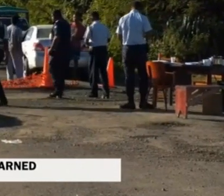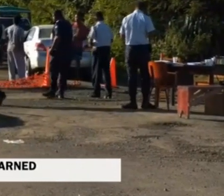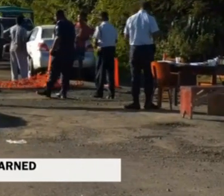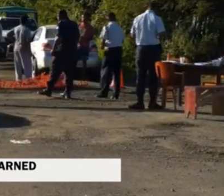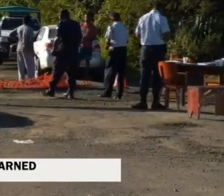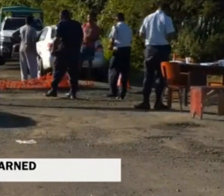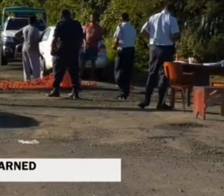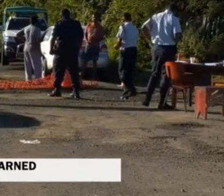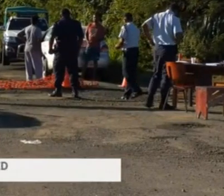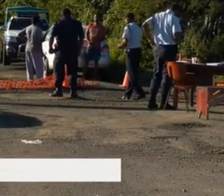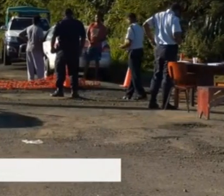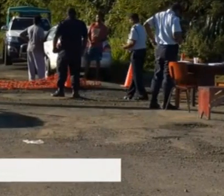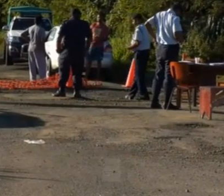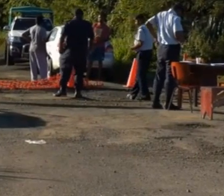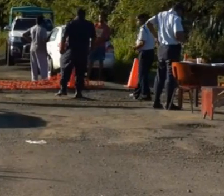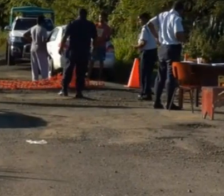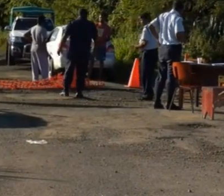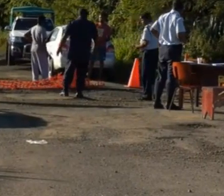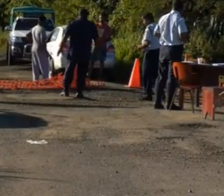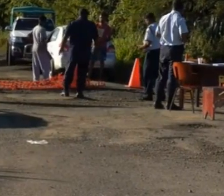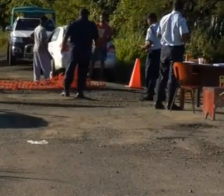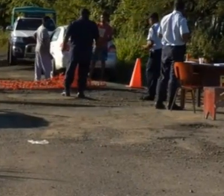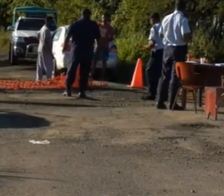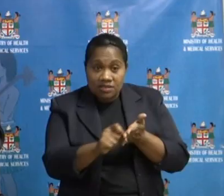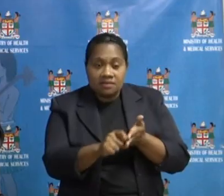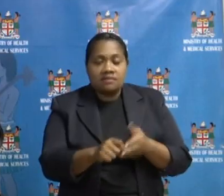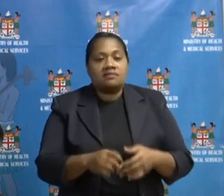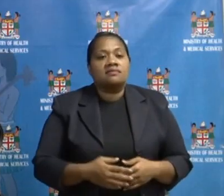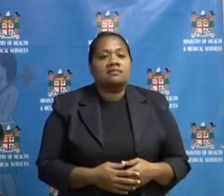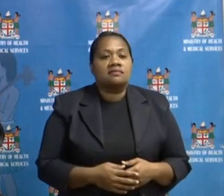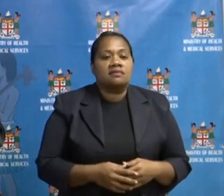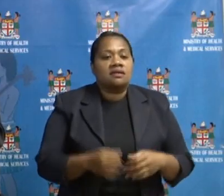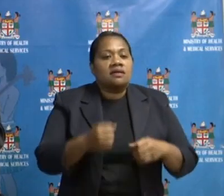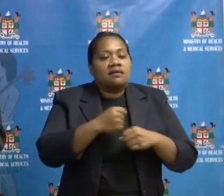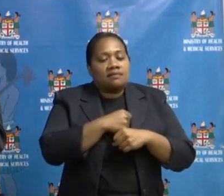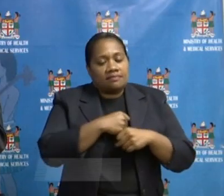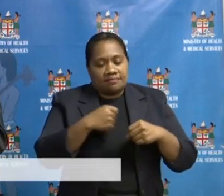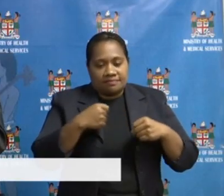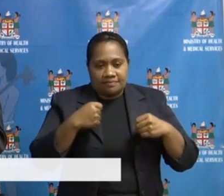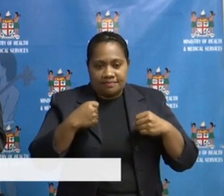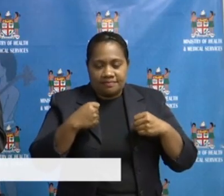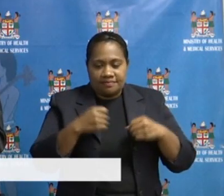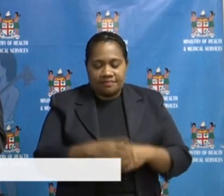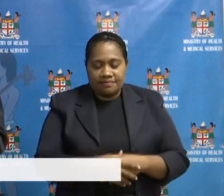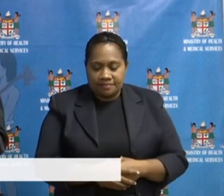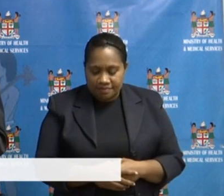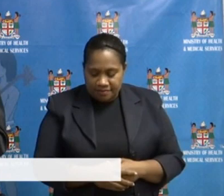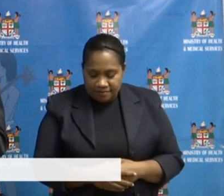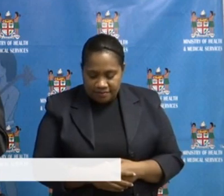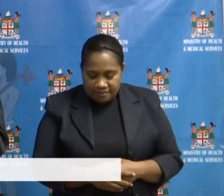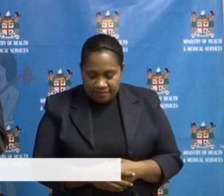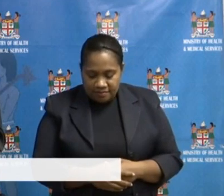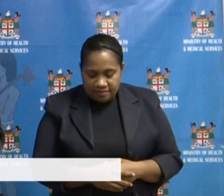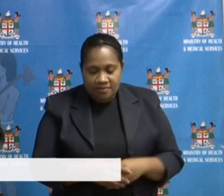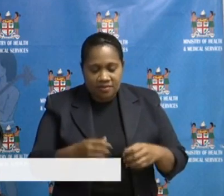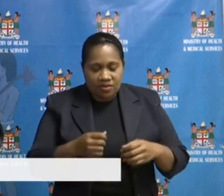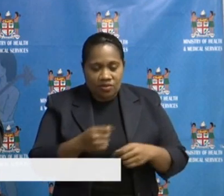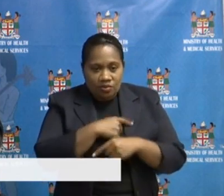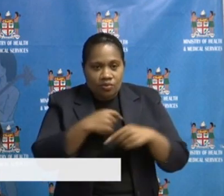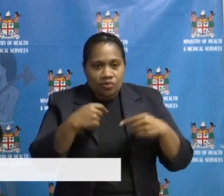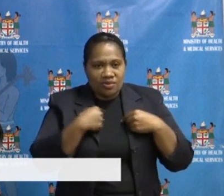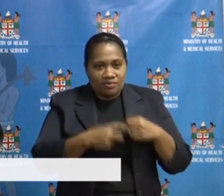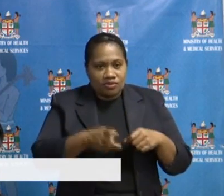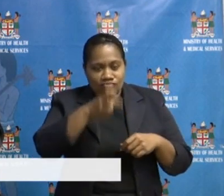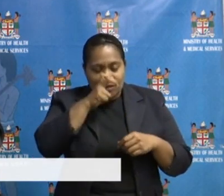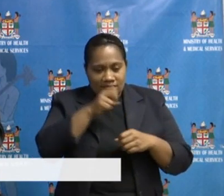health officials. The team is intensifying our surveillance and screening program, particularly